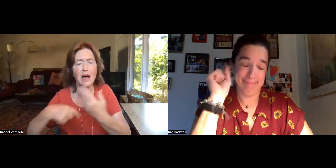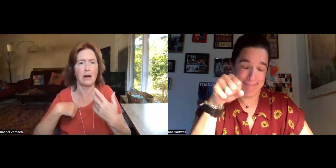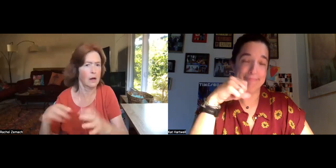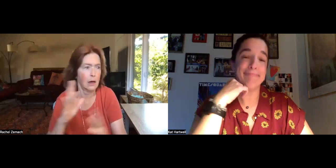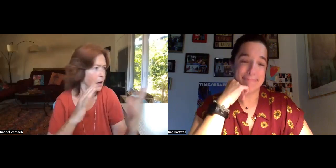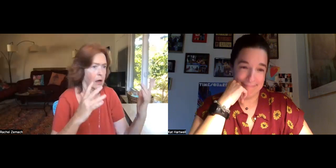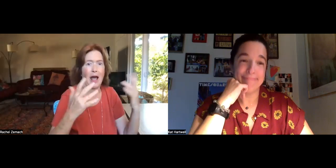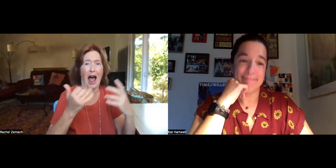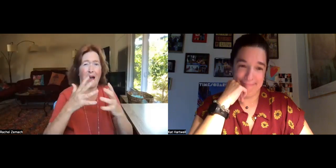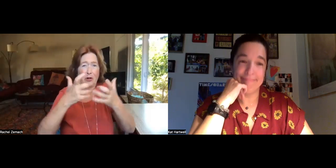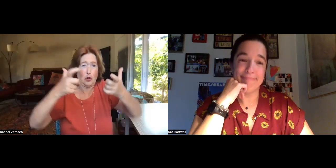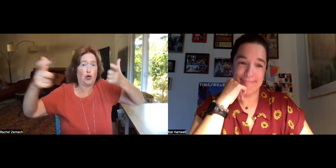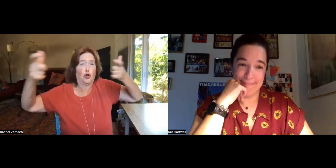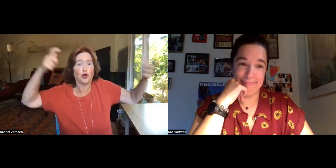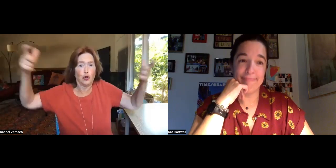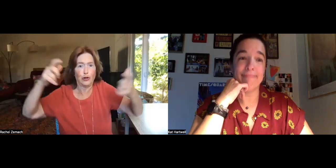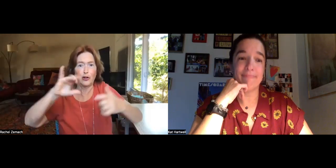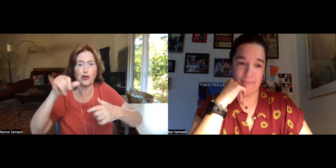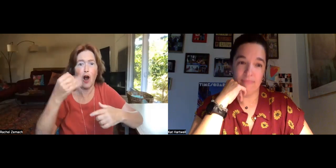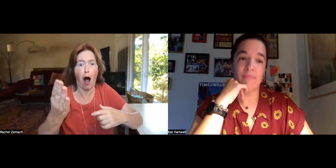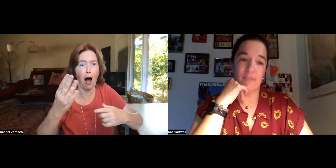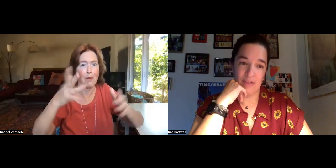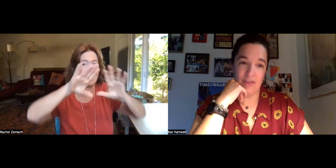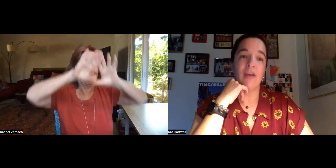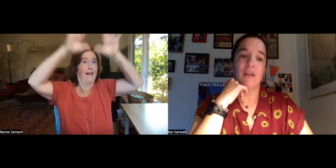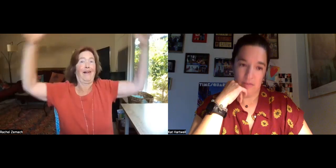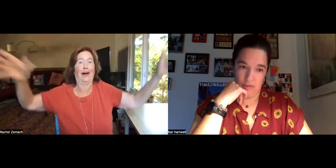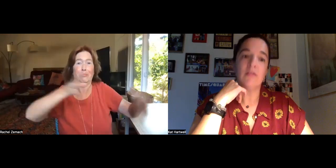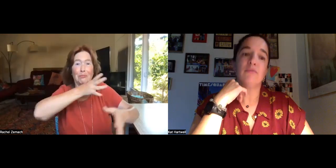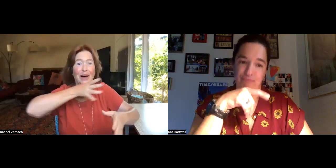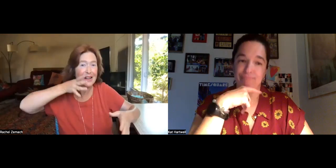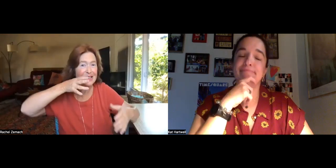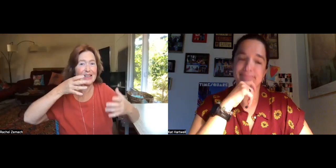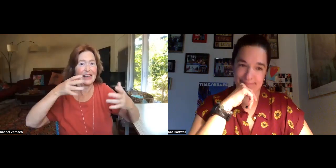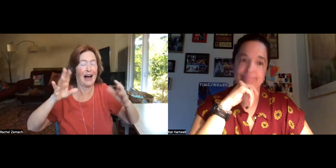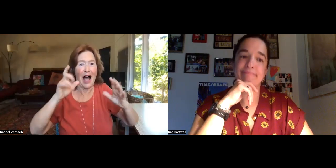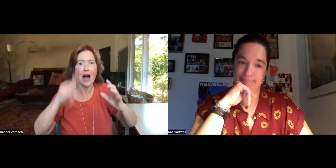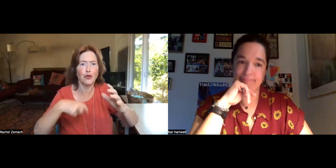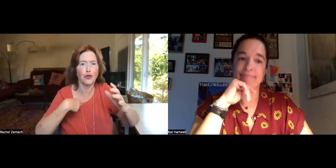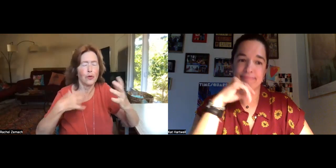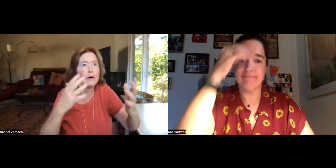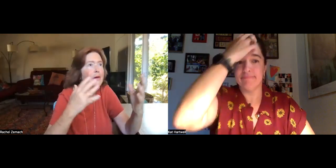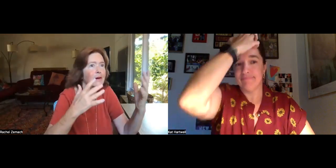weekend. And a huge job. I have math, had to